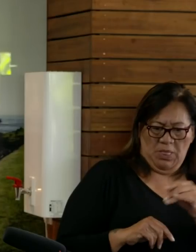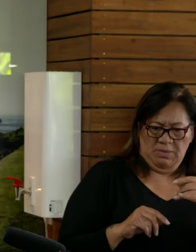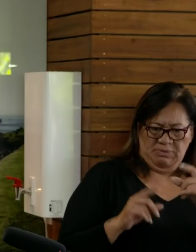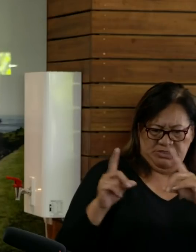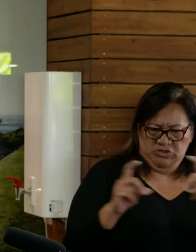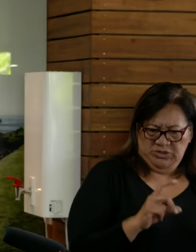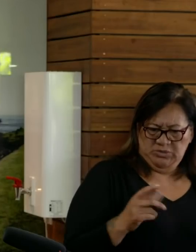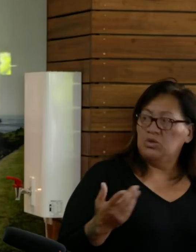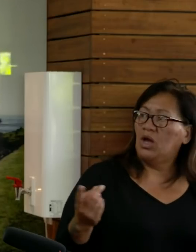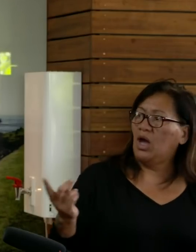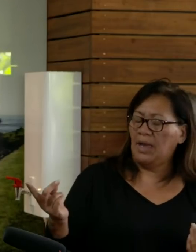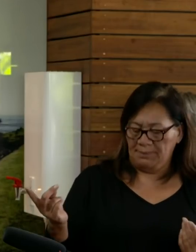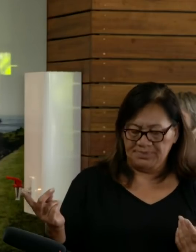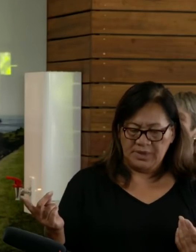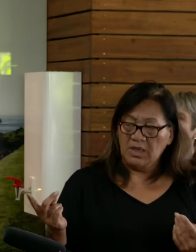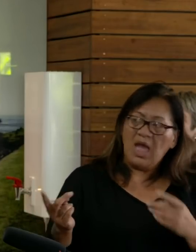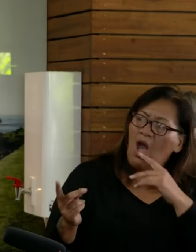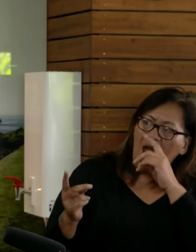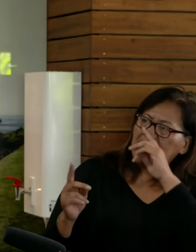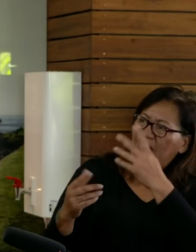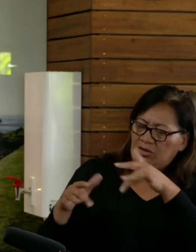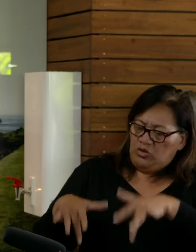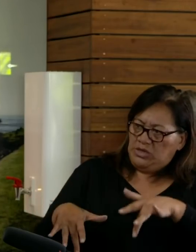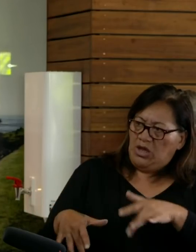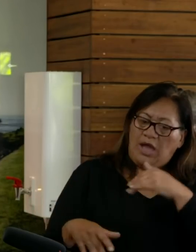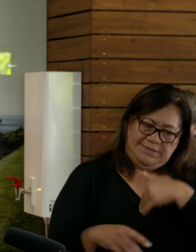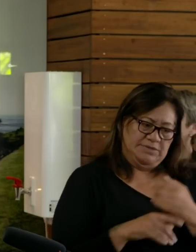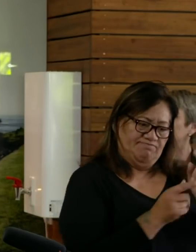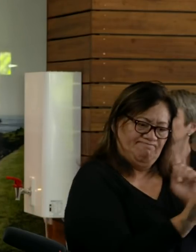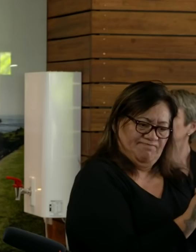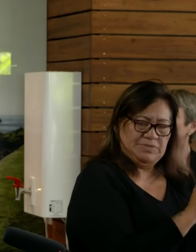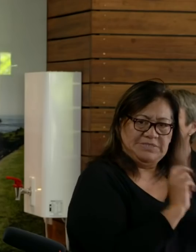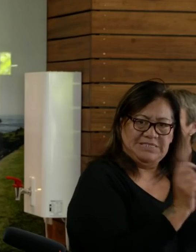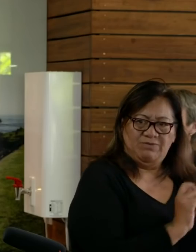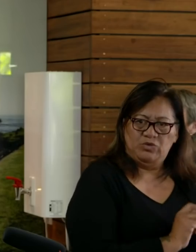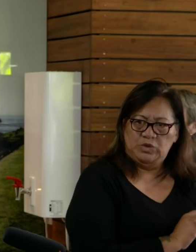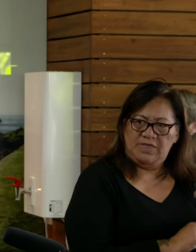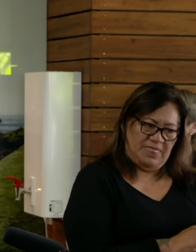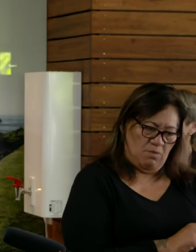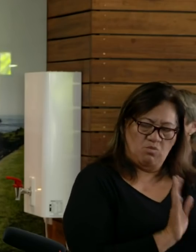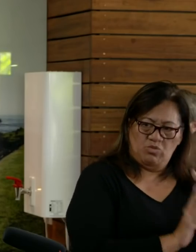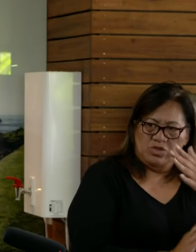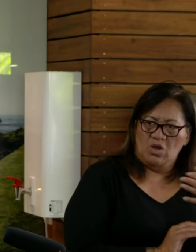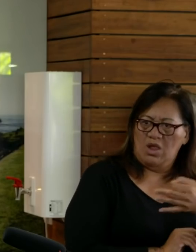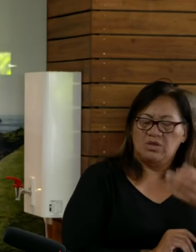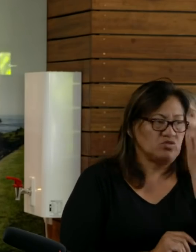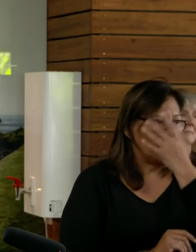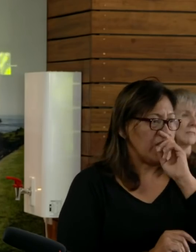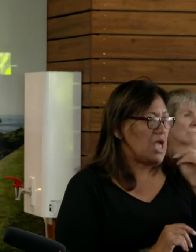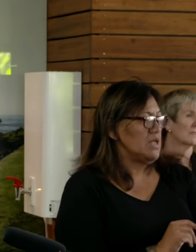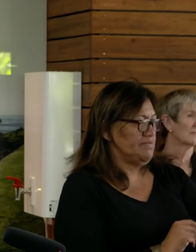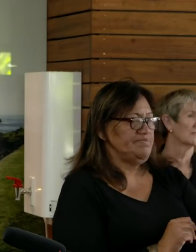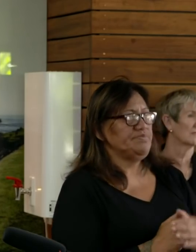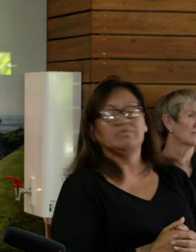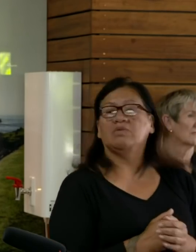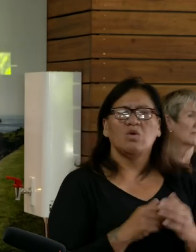like there? No, certainly. At this time, I can't, until I debrief the team that was on the island, I can't answer that question for you. Colonel, whereabouts are